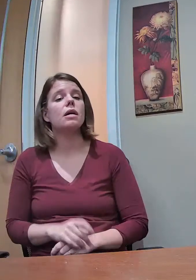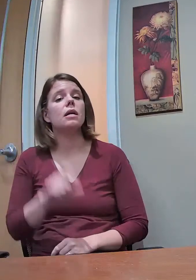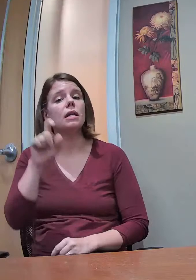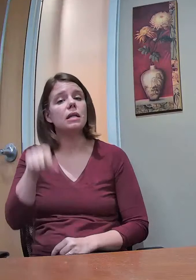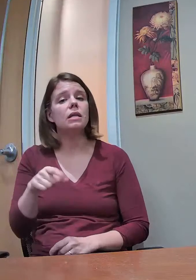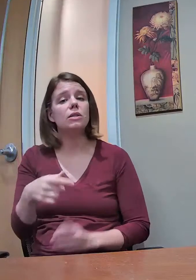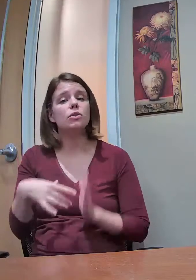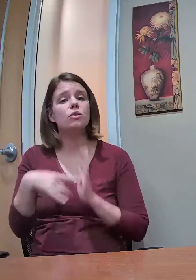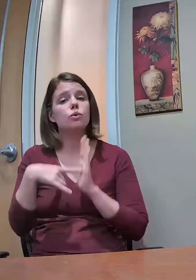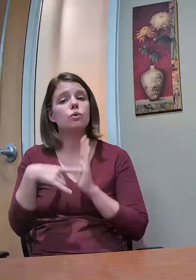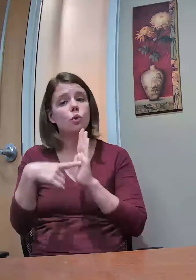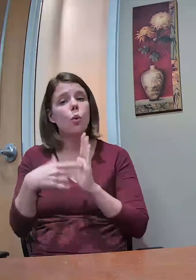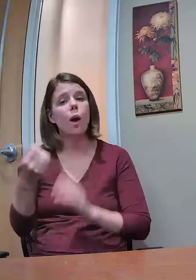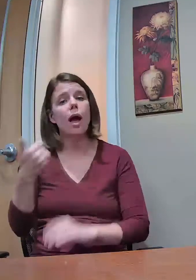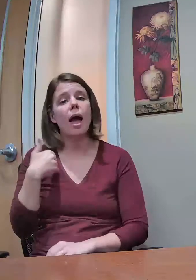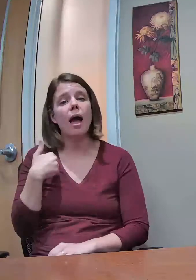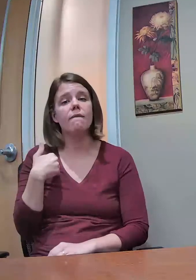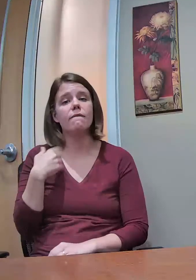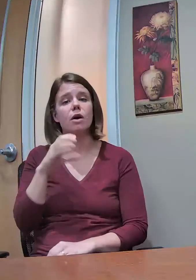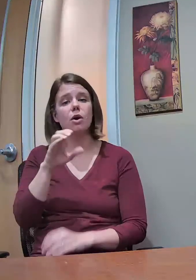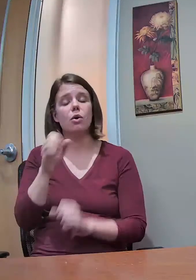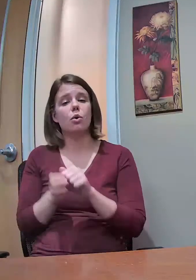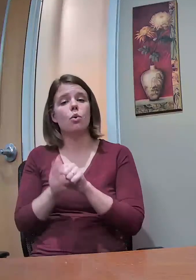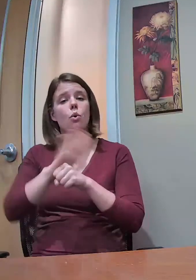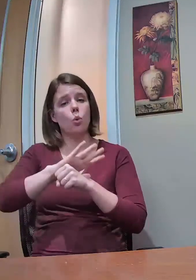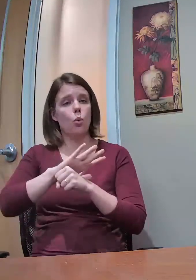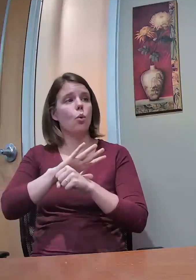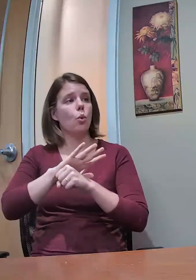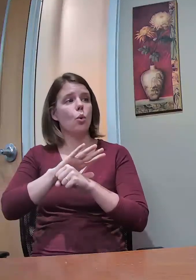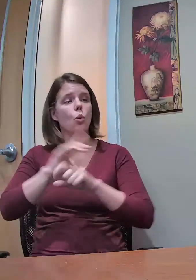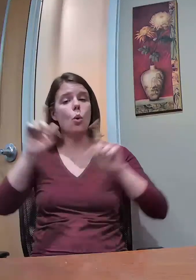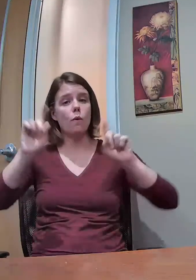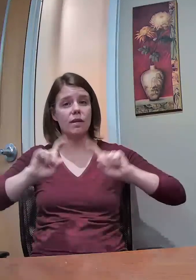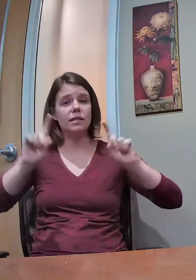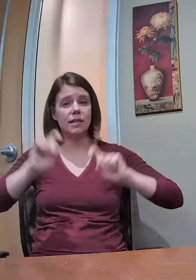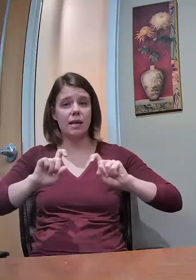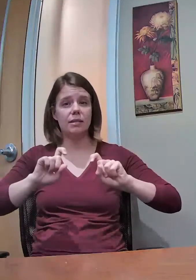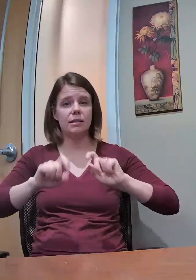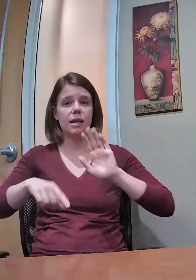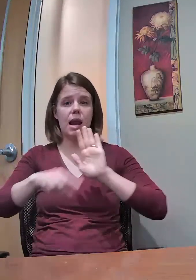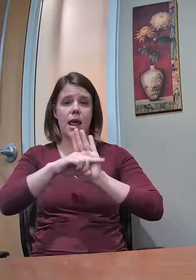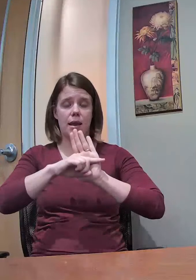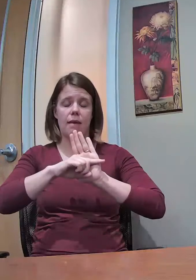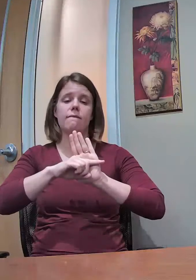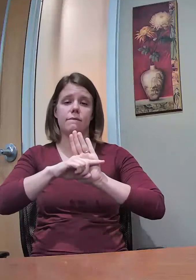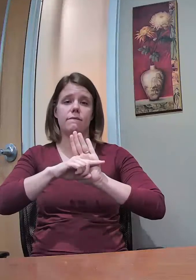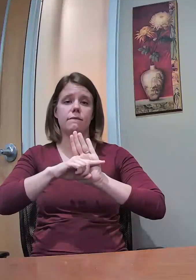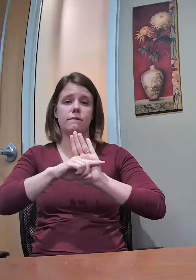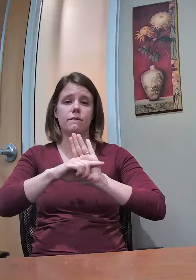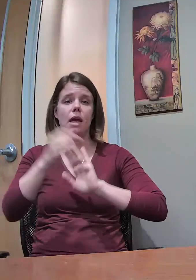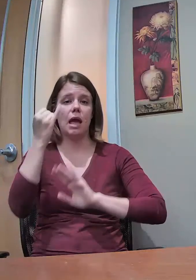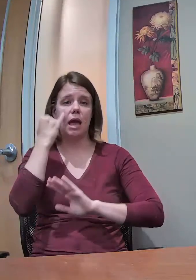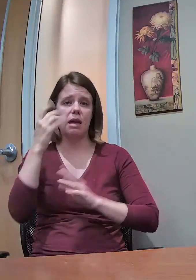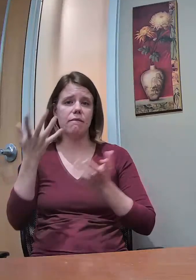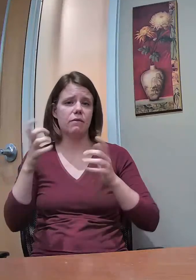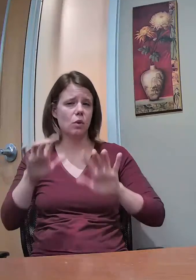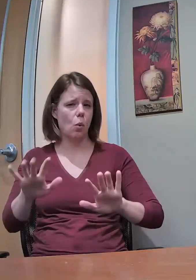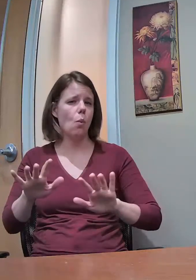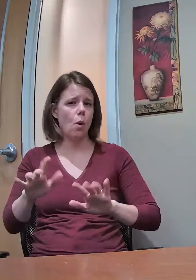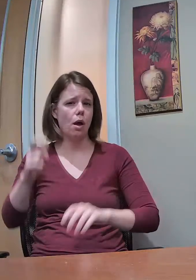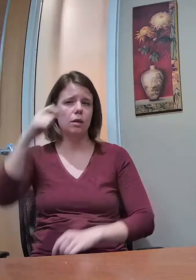negative antigen test on the day of the visit, or demonstrate proof that they received a negative antigen